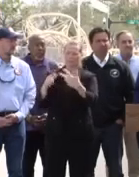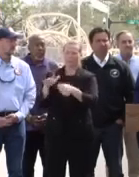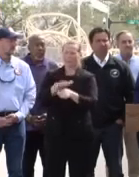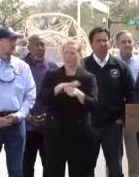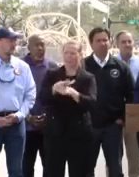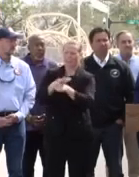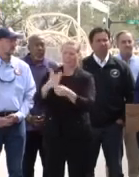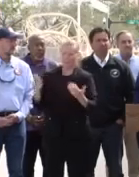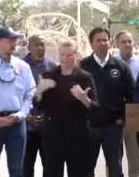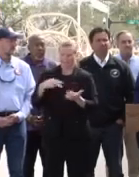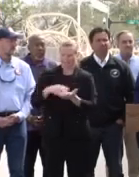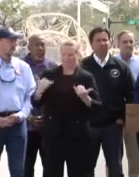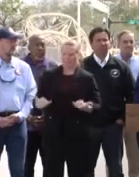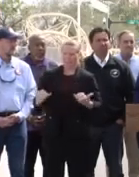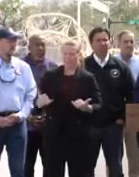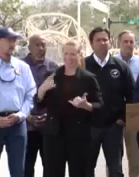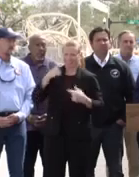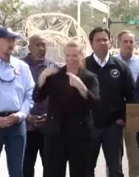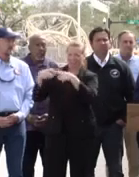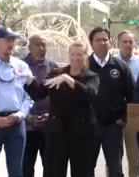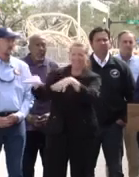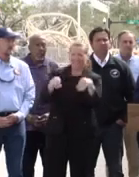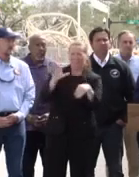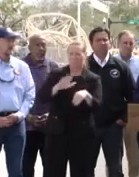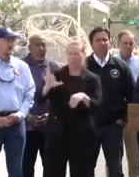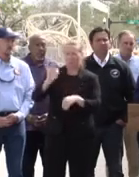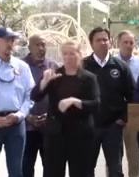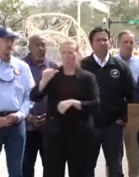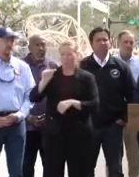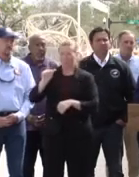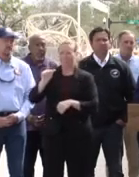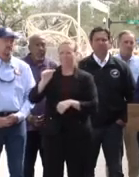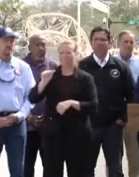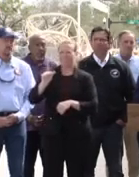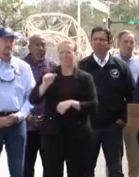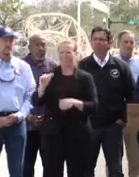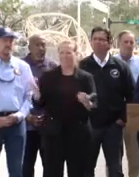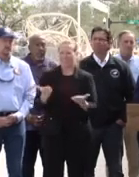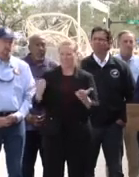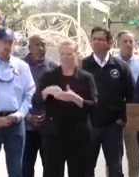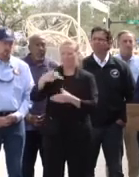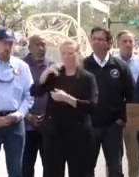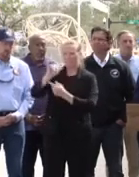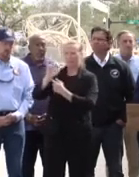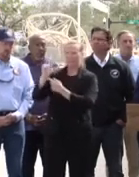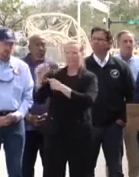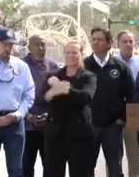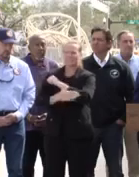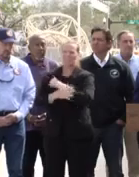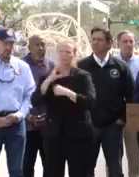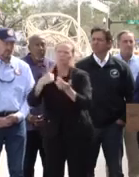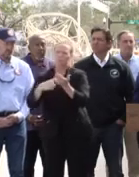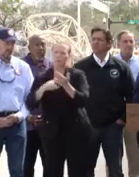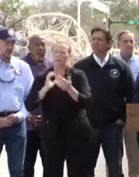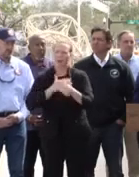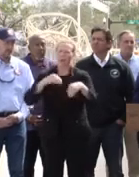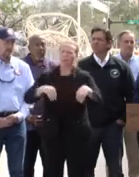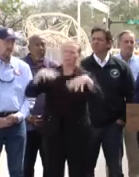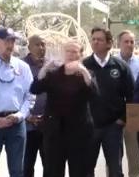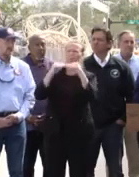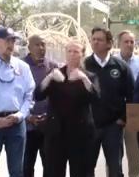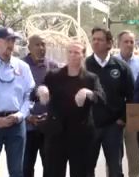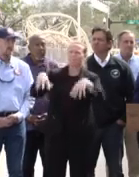as far as outages across the state of Florida and here in Pinellas County, talk about our restoration, and really need